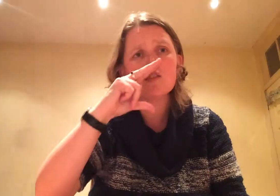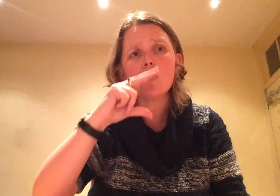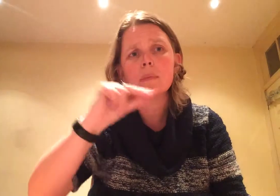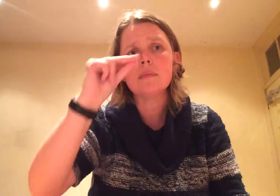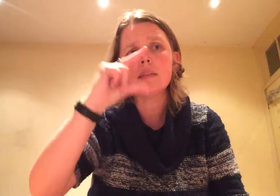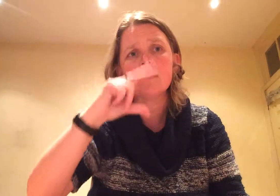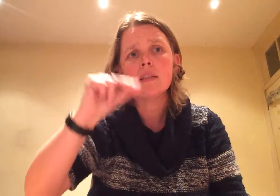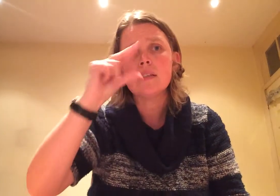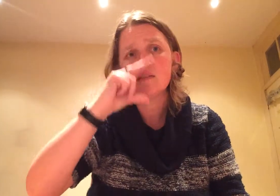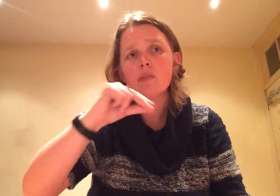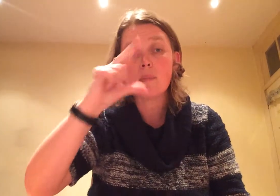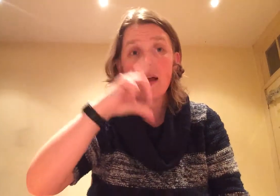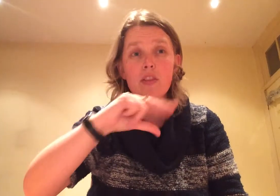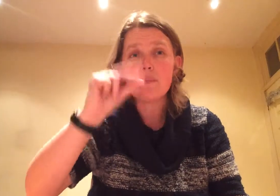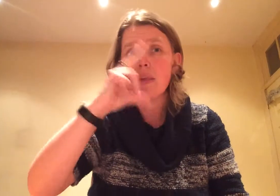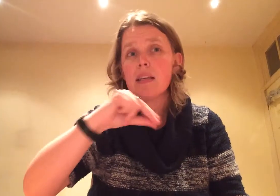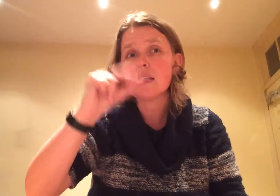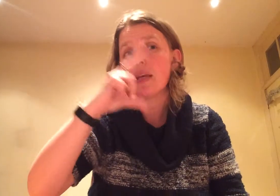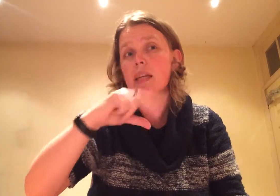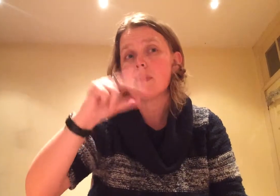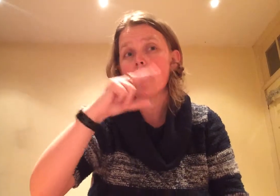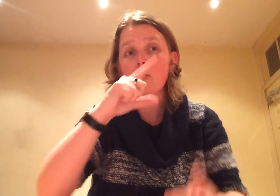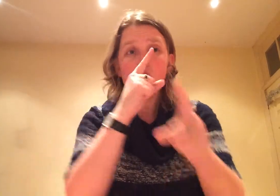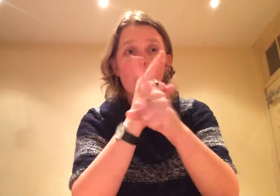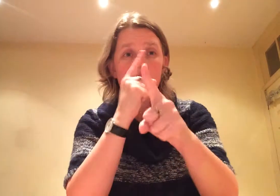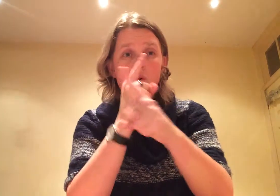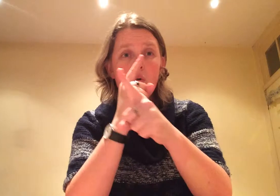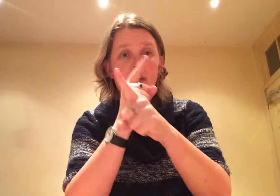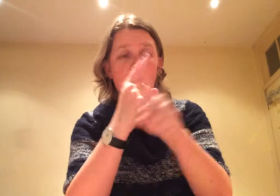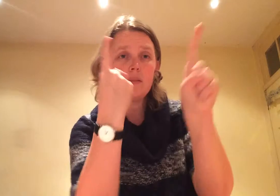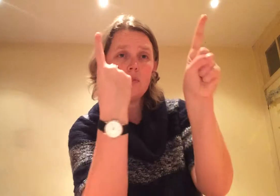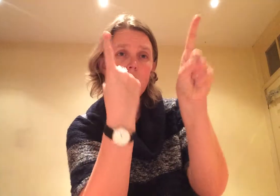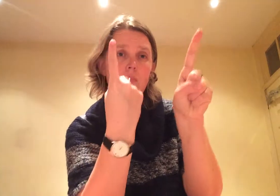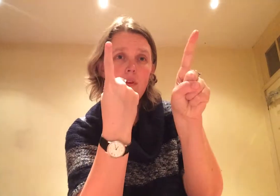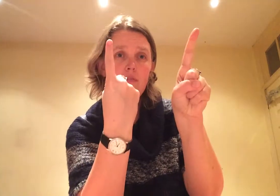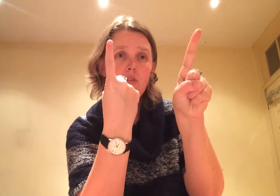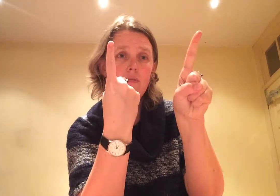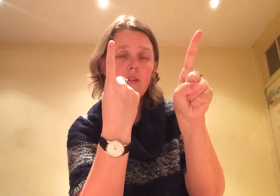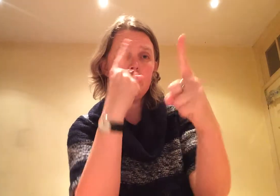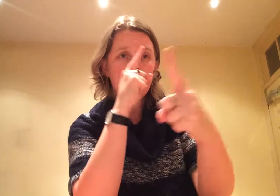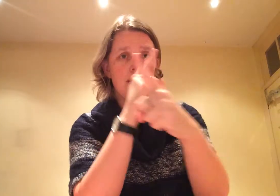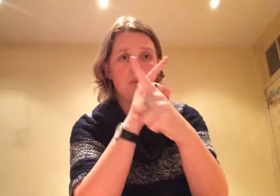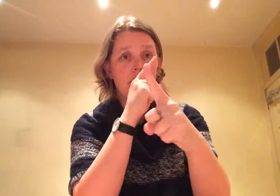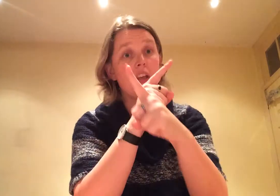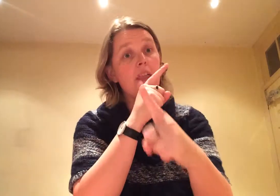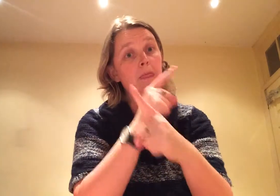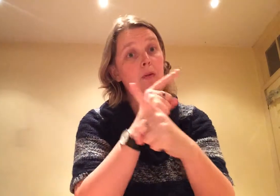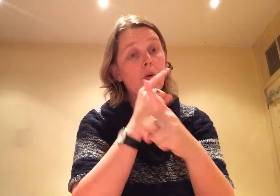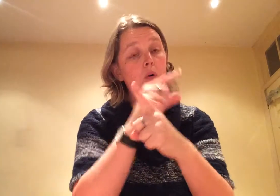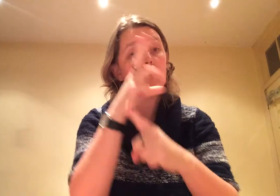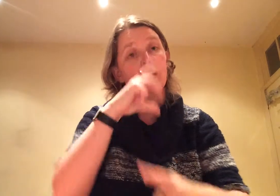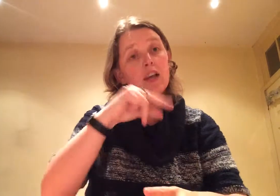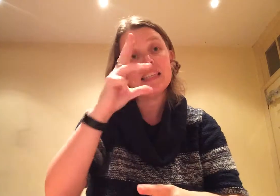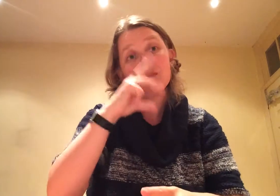just go from your mouth, speak, or talking. Sometimes we put our two fingers together and we go talk,